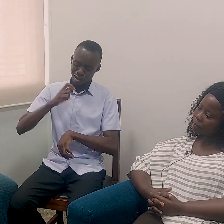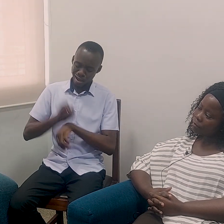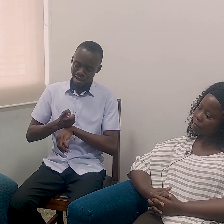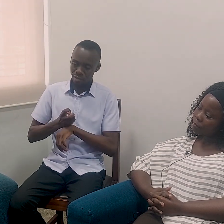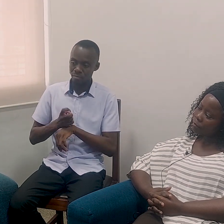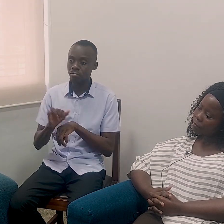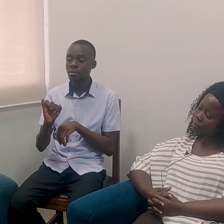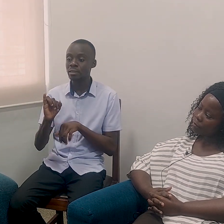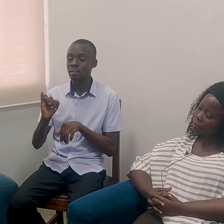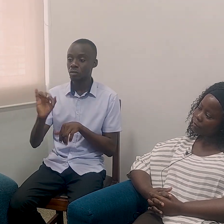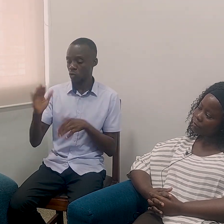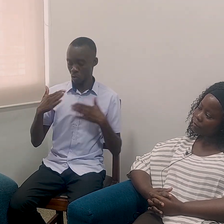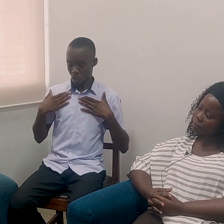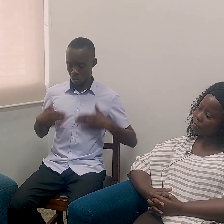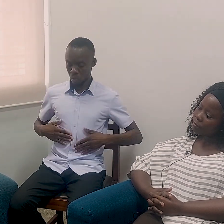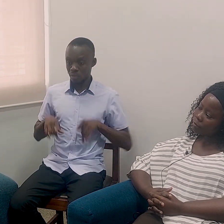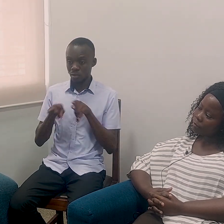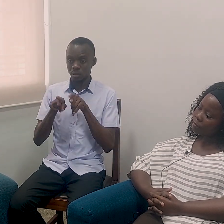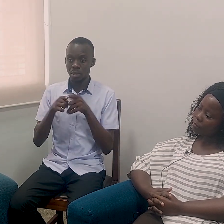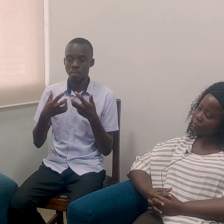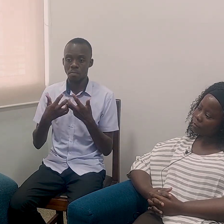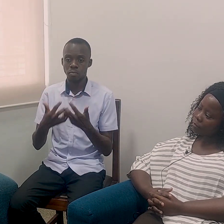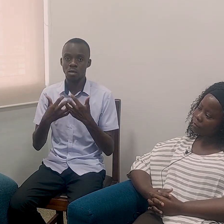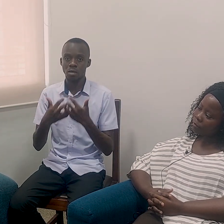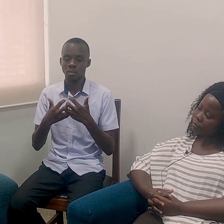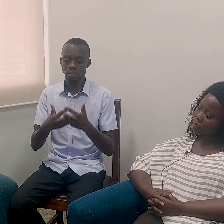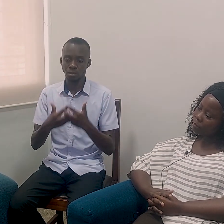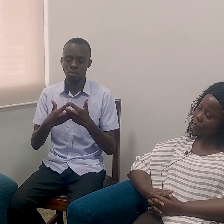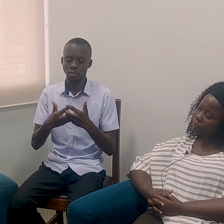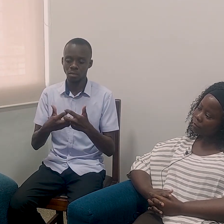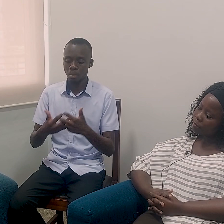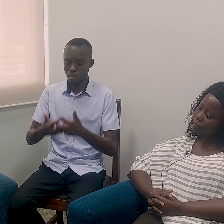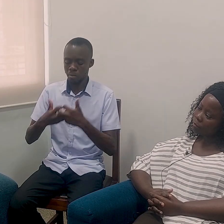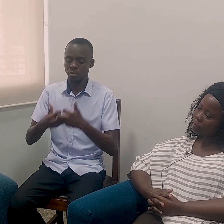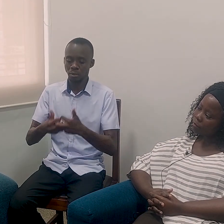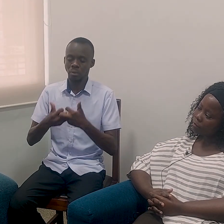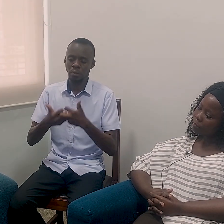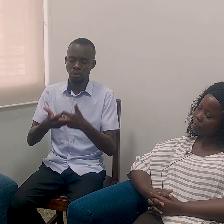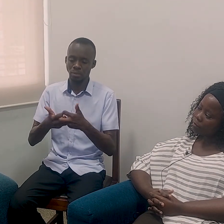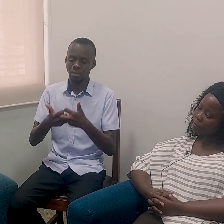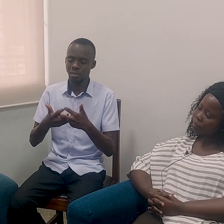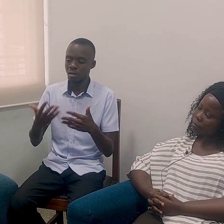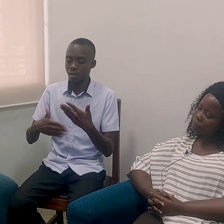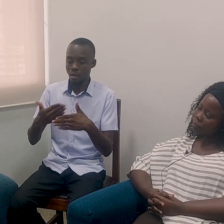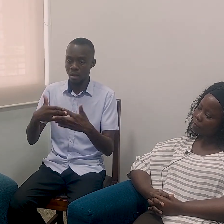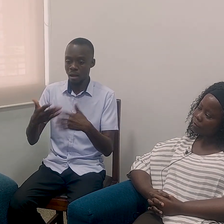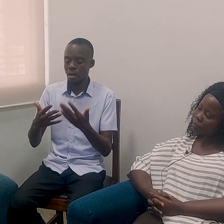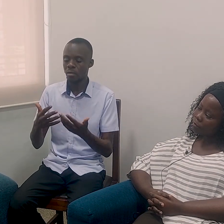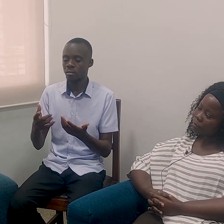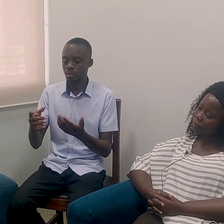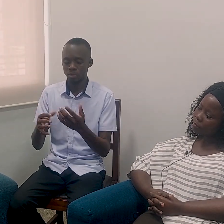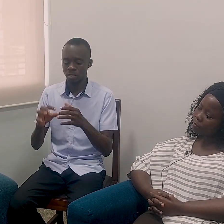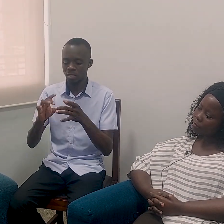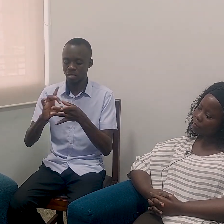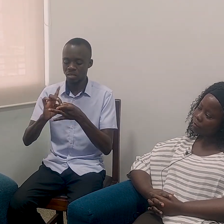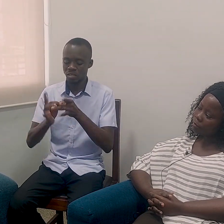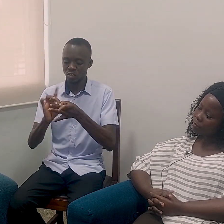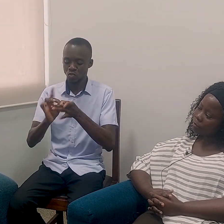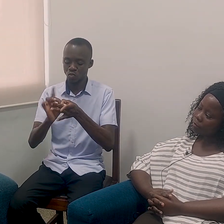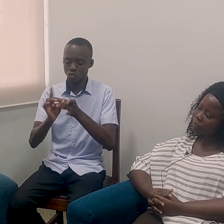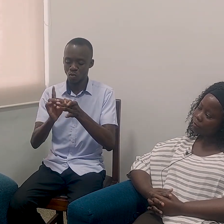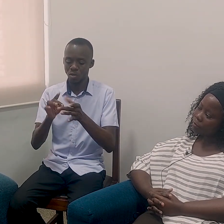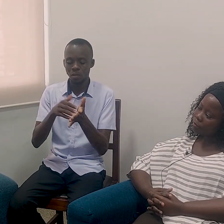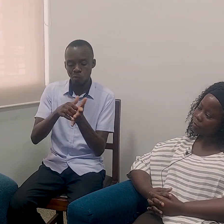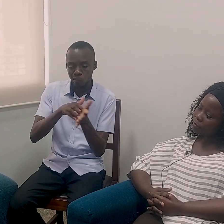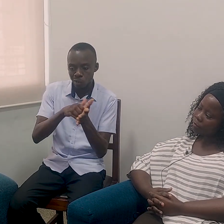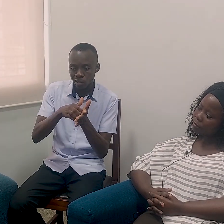it's like a machine. Let's consider the body as a machine. When there's too much stress, too much pressure, when the joints are overworked, when the organs